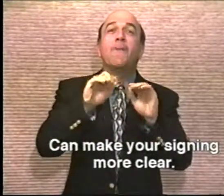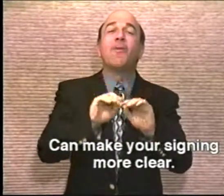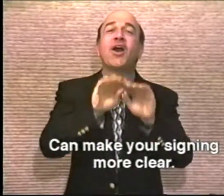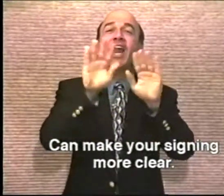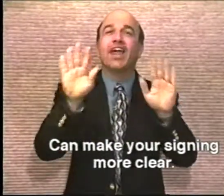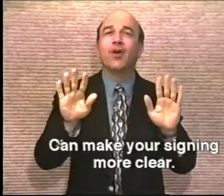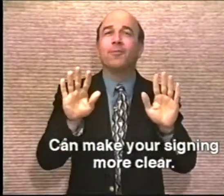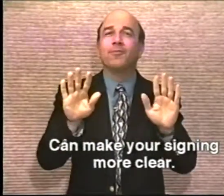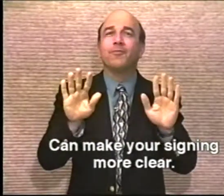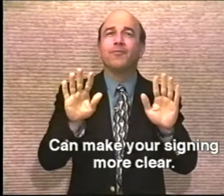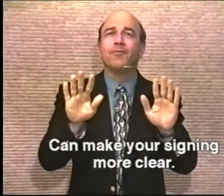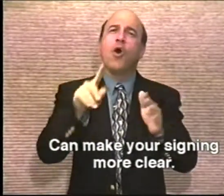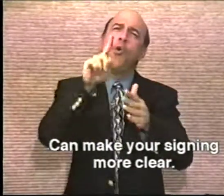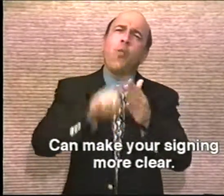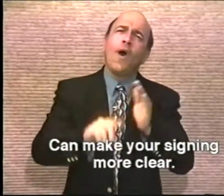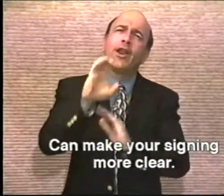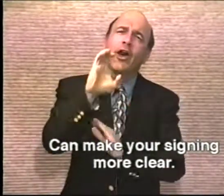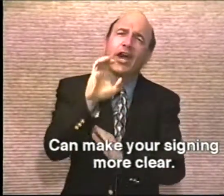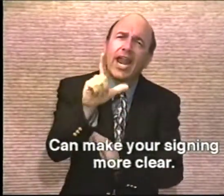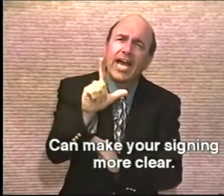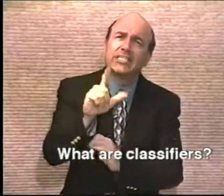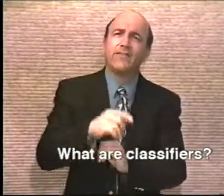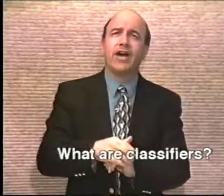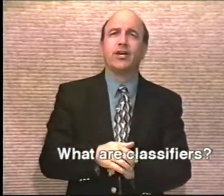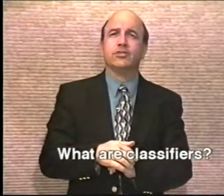more clear. What are classifiers?